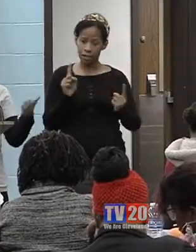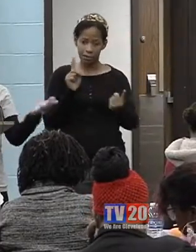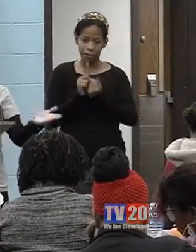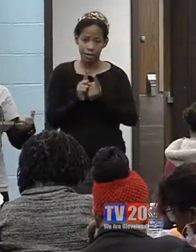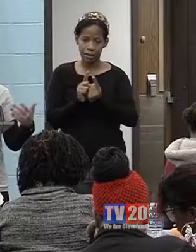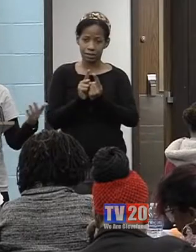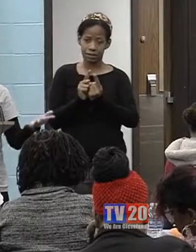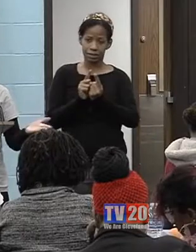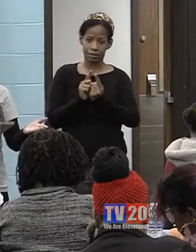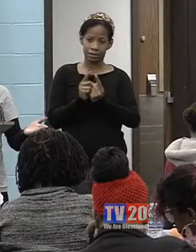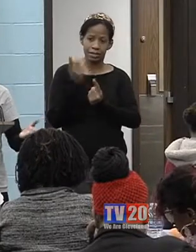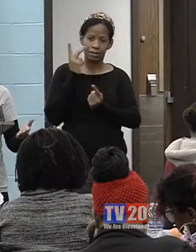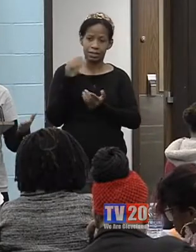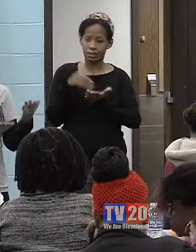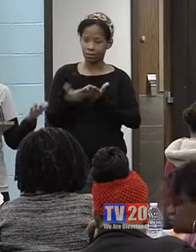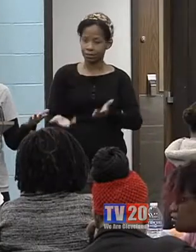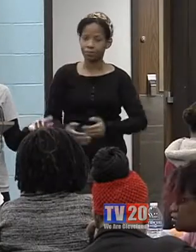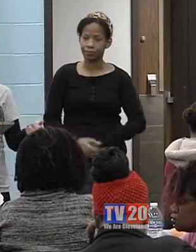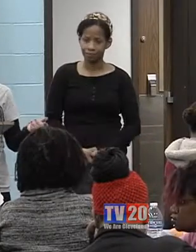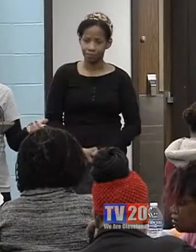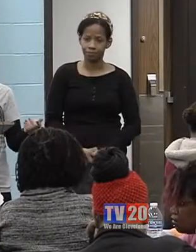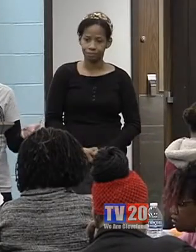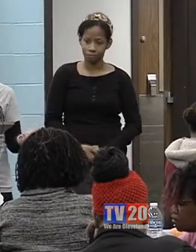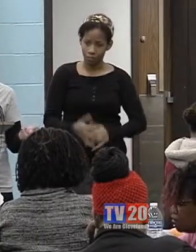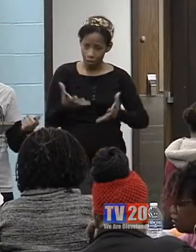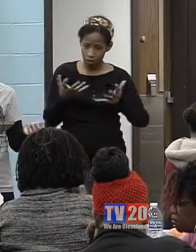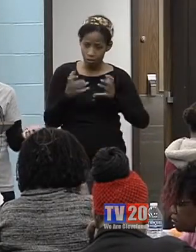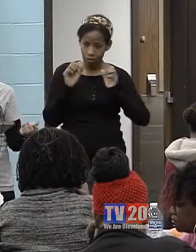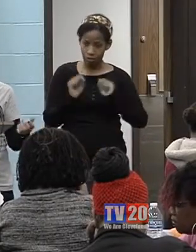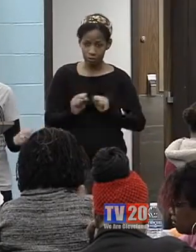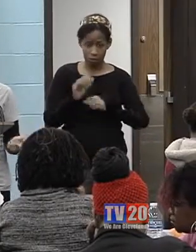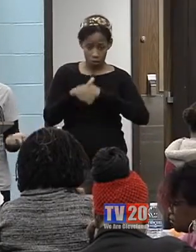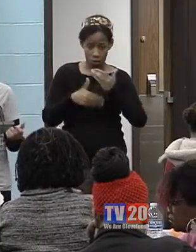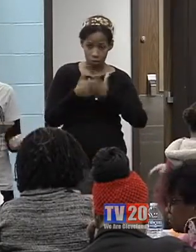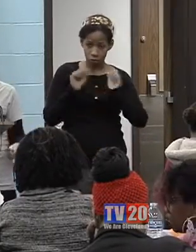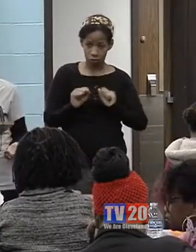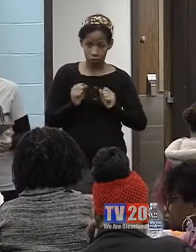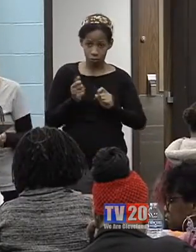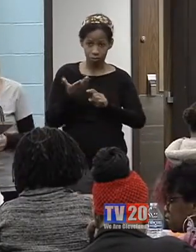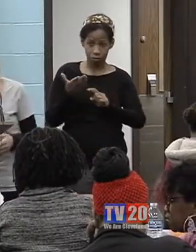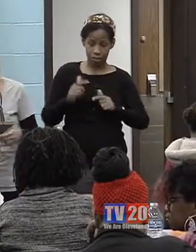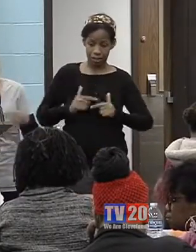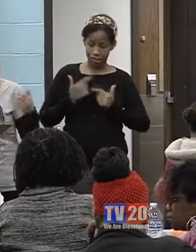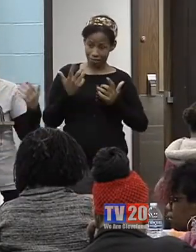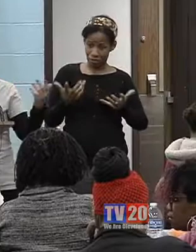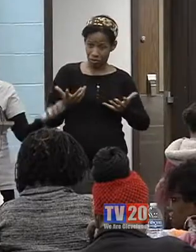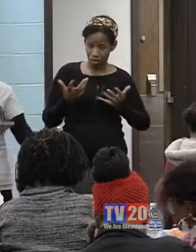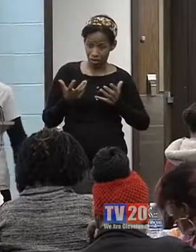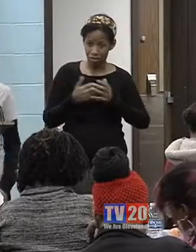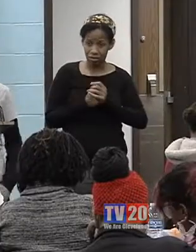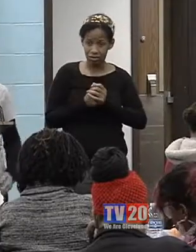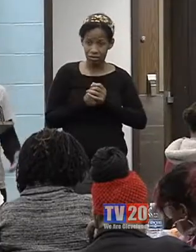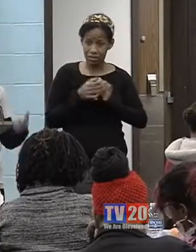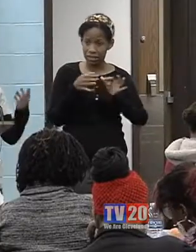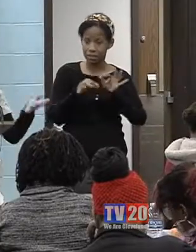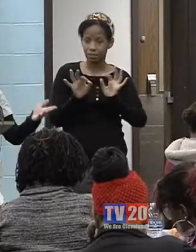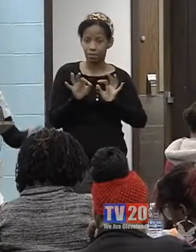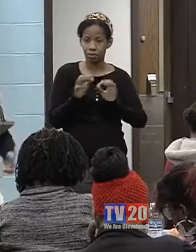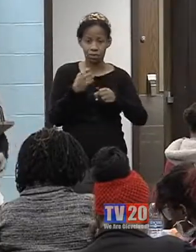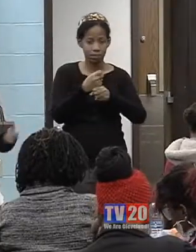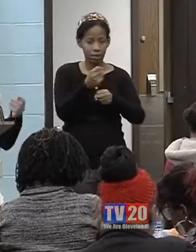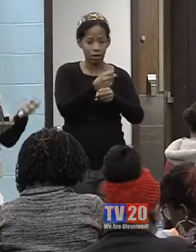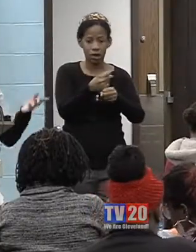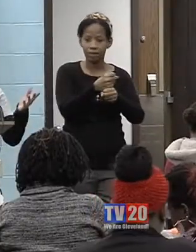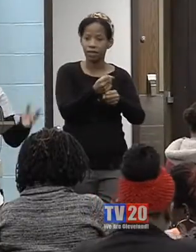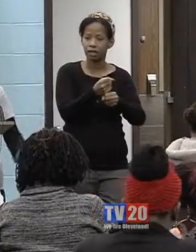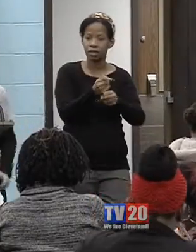Even though you're losing your vision, you still want to be able to do all the things you want to do in life, even if it's just make